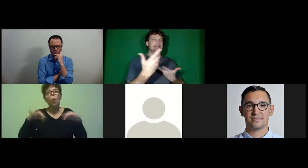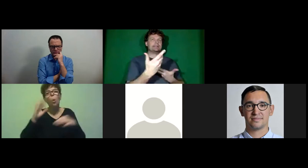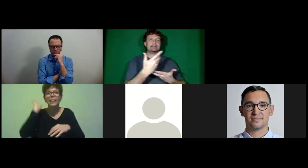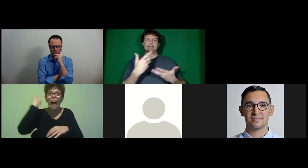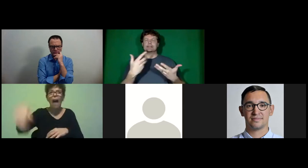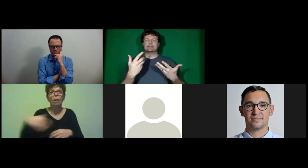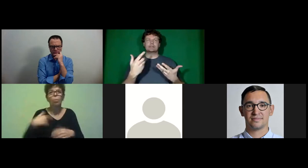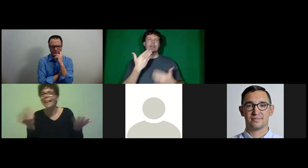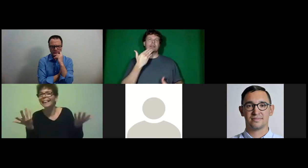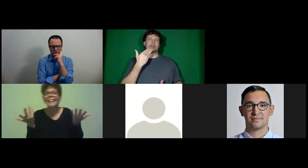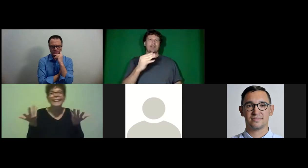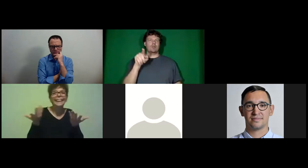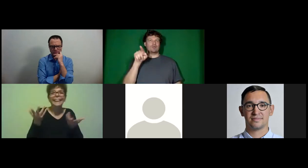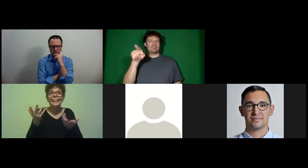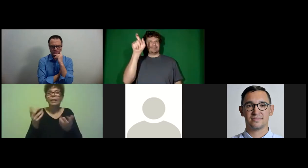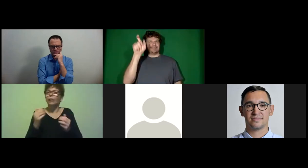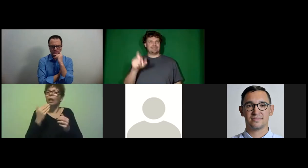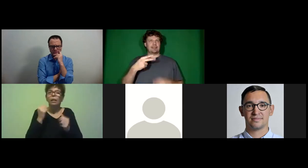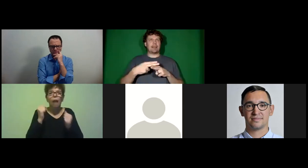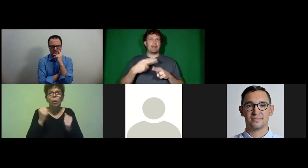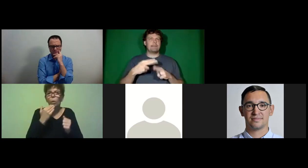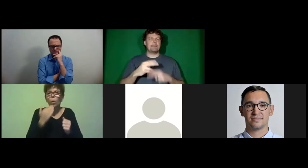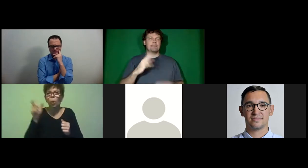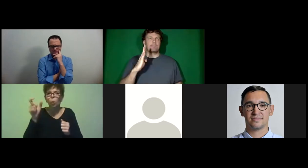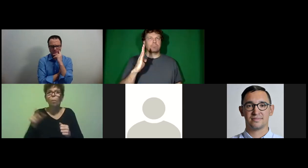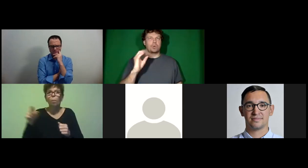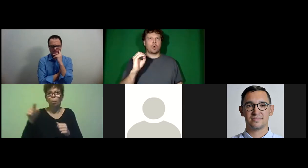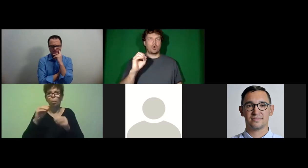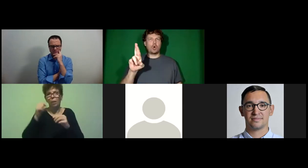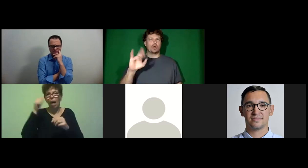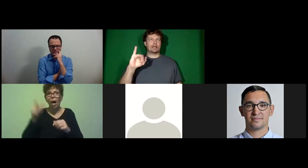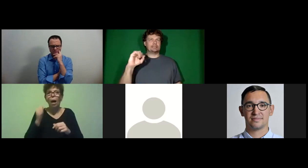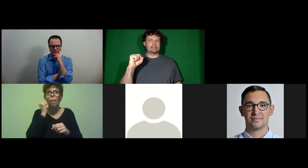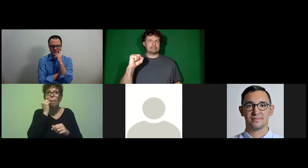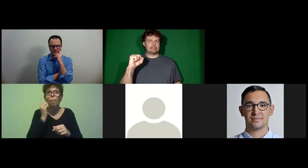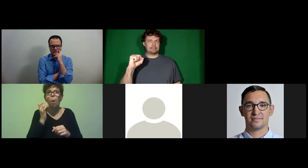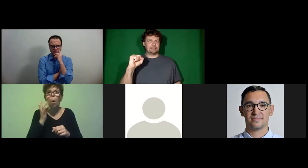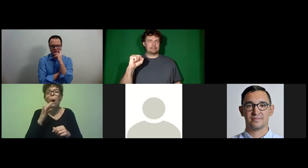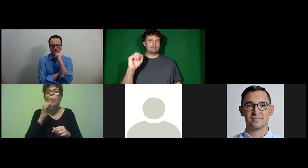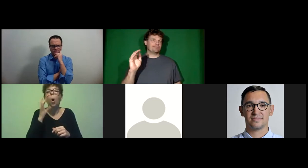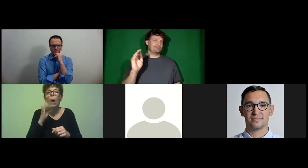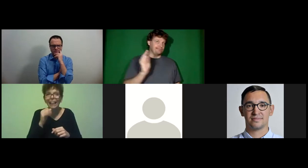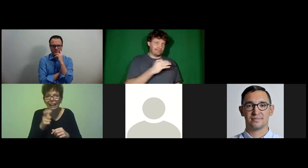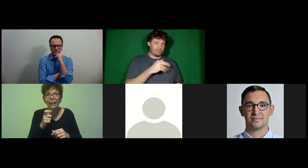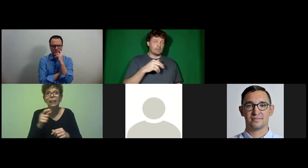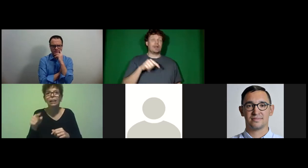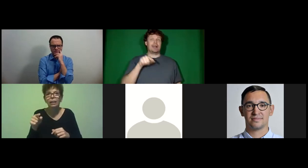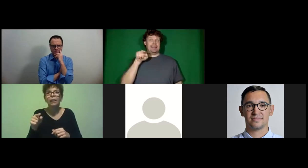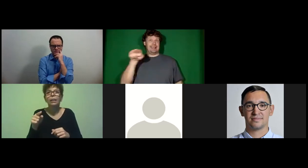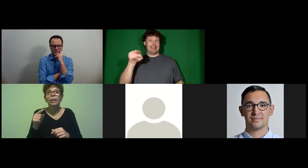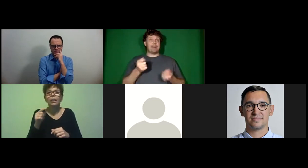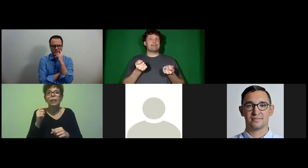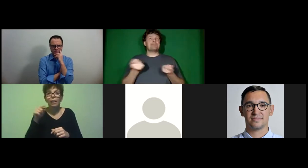Well, to be honest, I was playing in Slovenia and I really wanted to get out. And I'm really thankful to this one